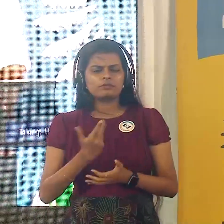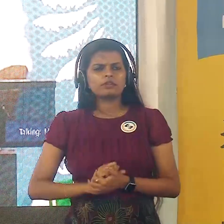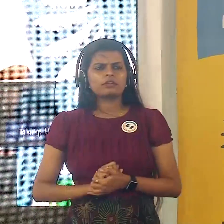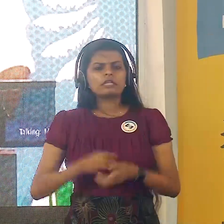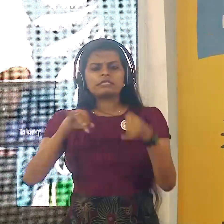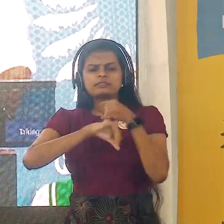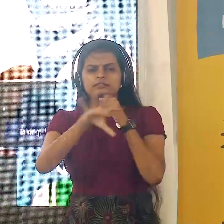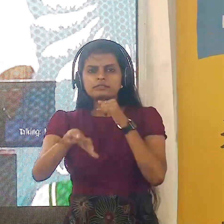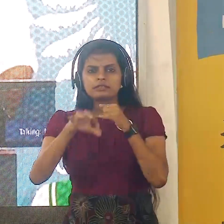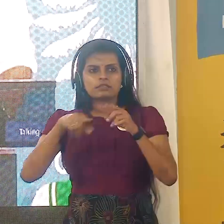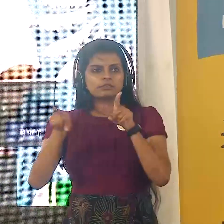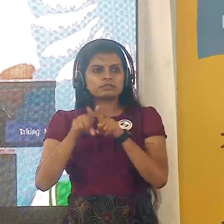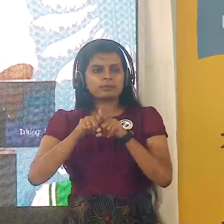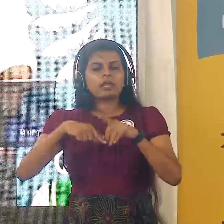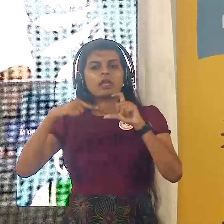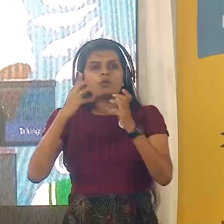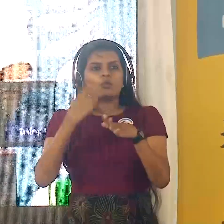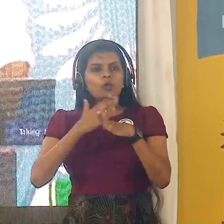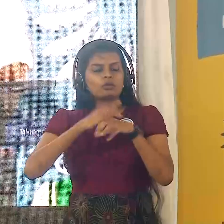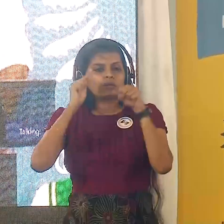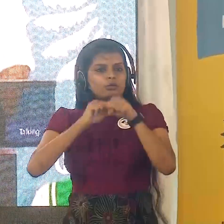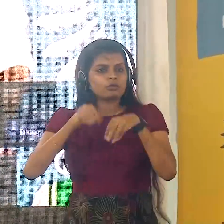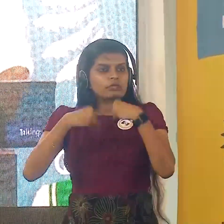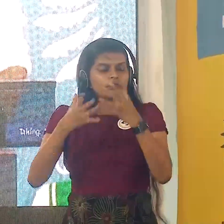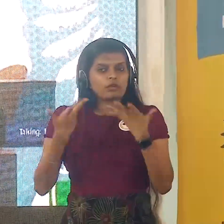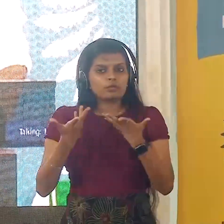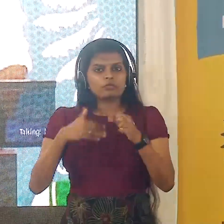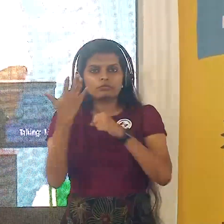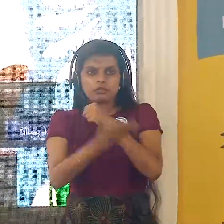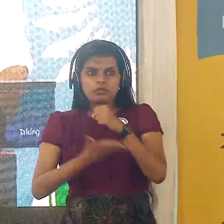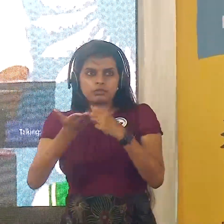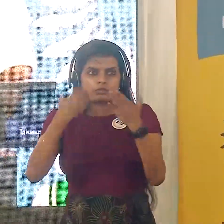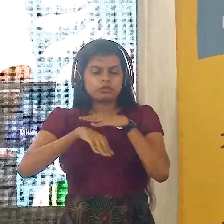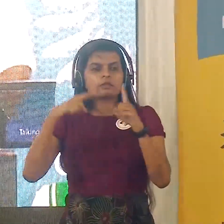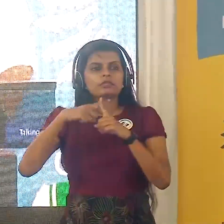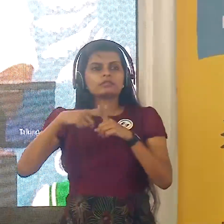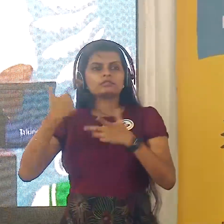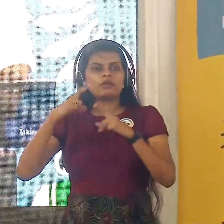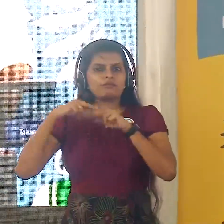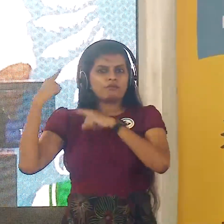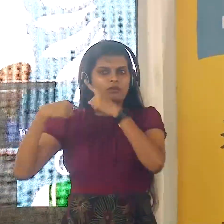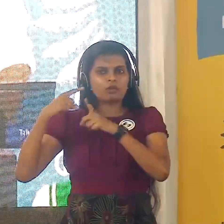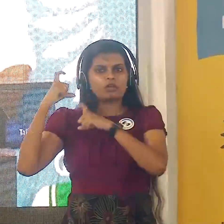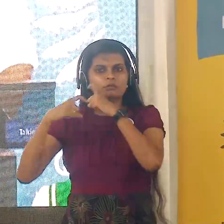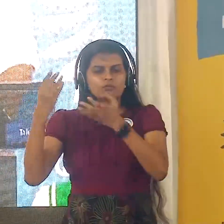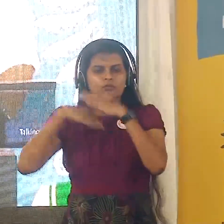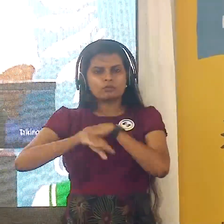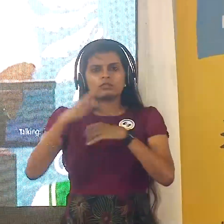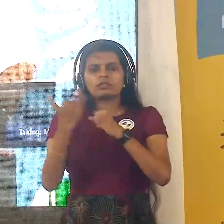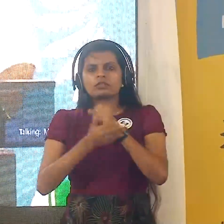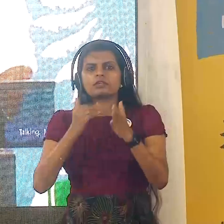the state going to create more employment? The agriculture and industry is not creating enough employment, and employment